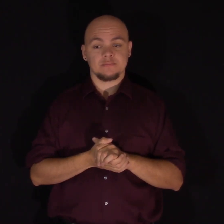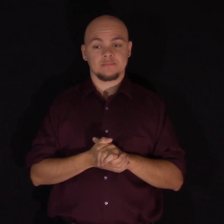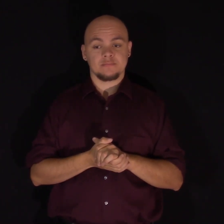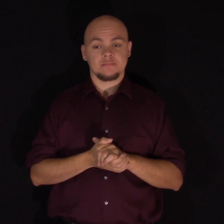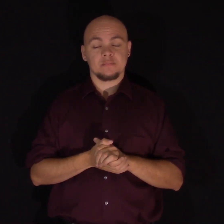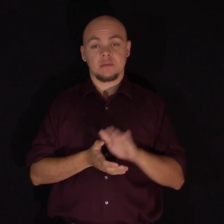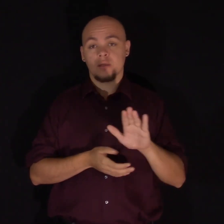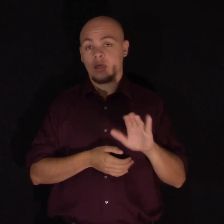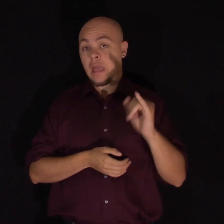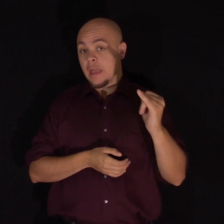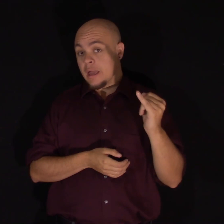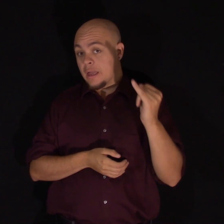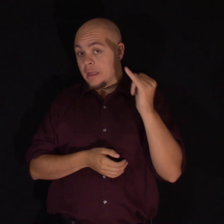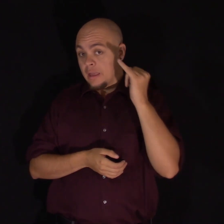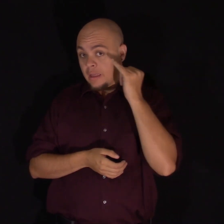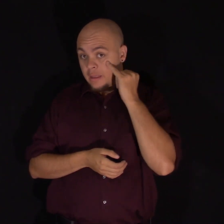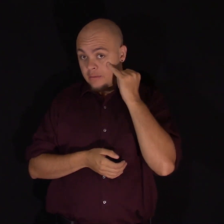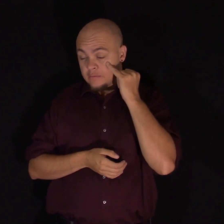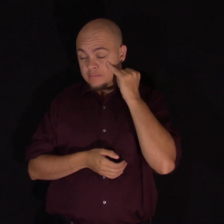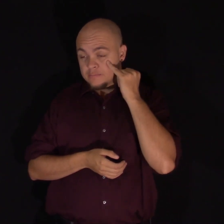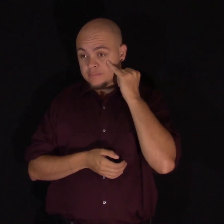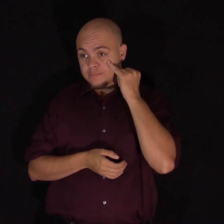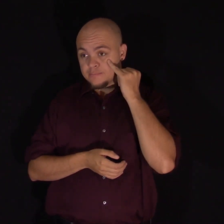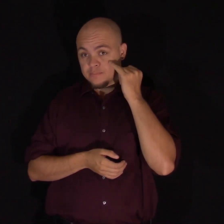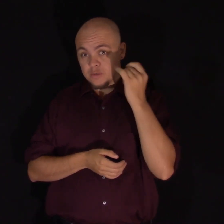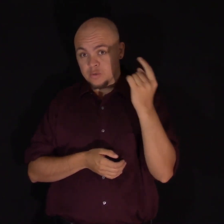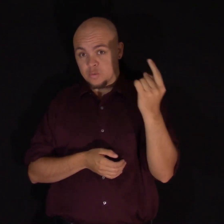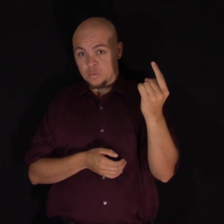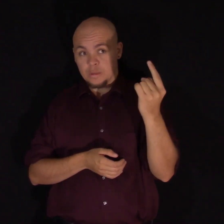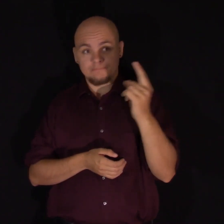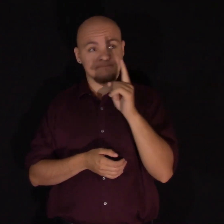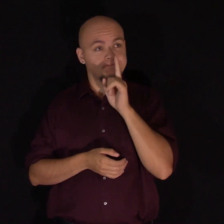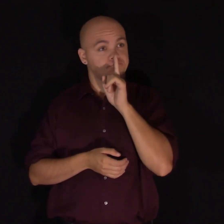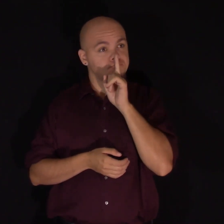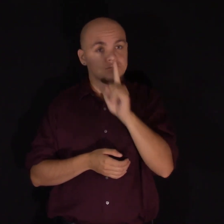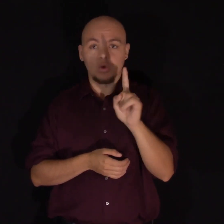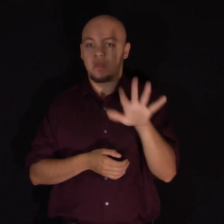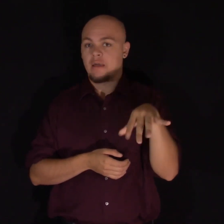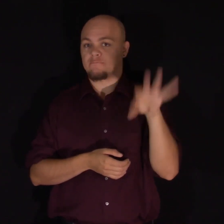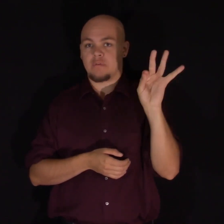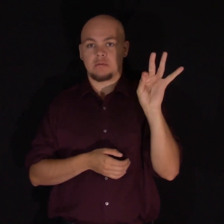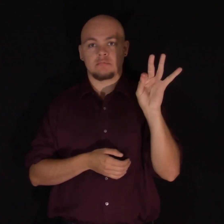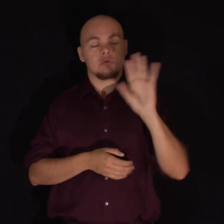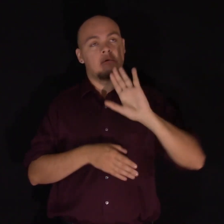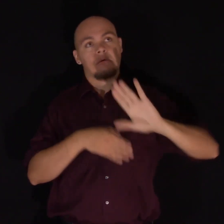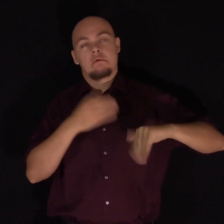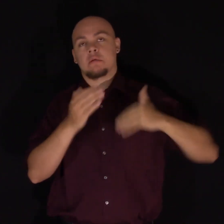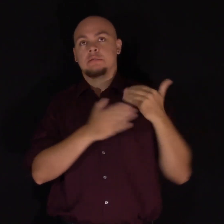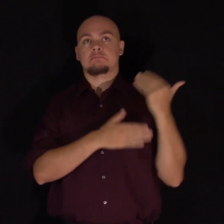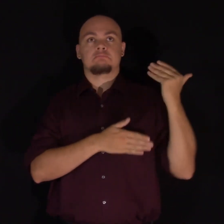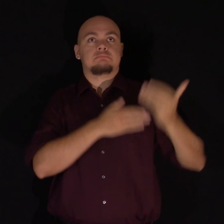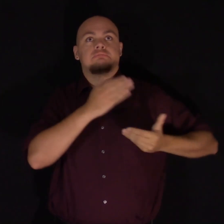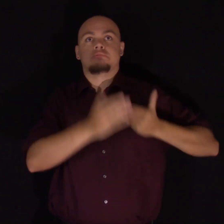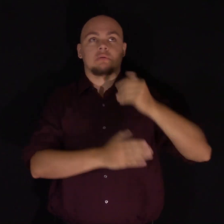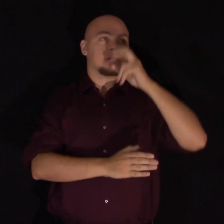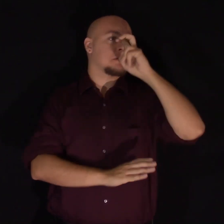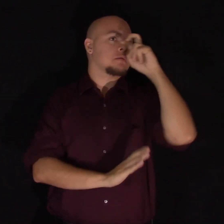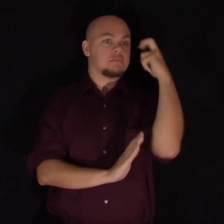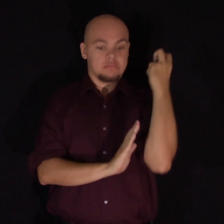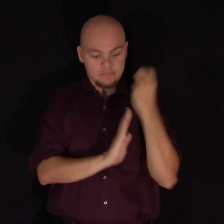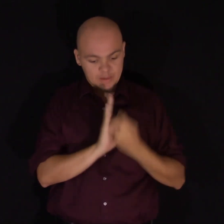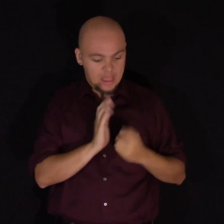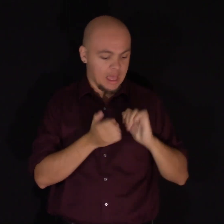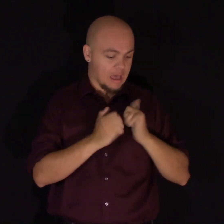If there's one thing that I have found to be true after doing this deep dive into this world on how we